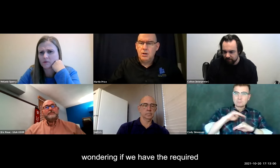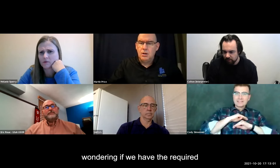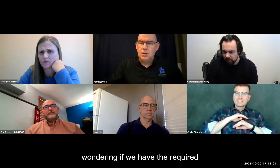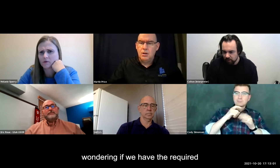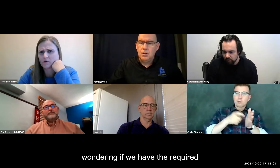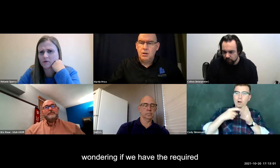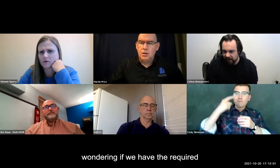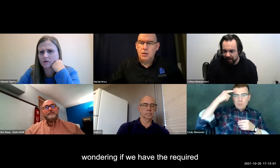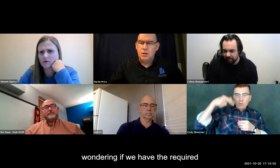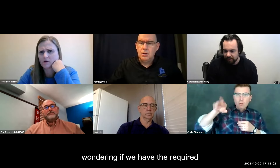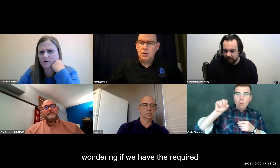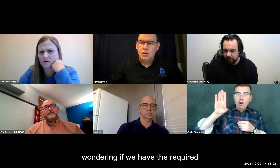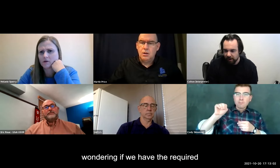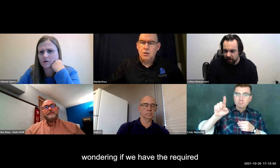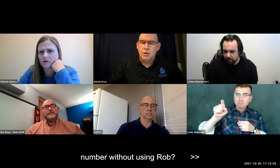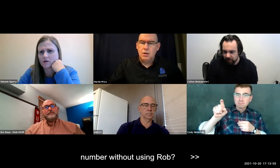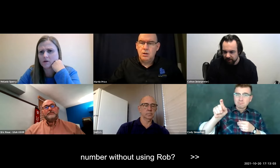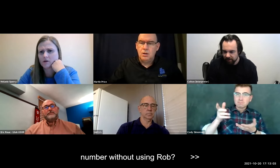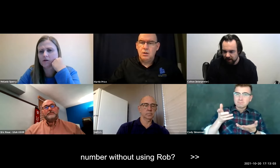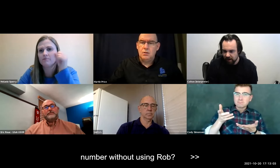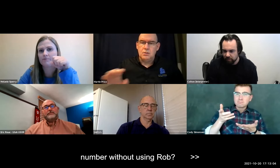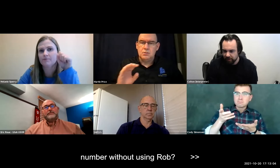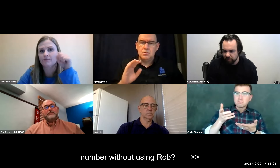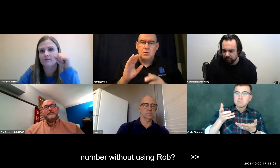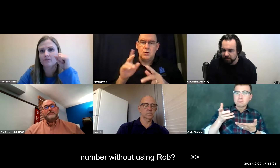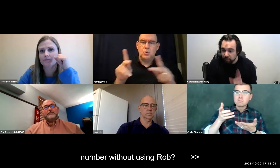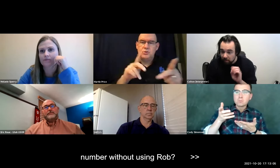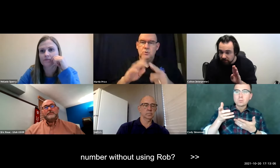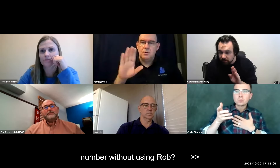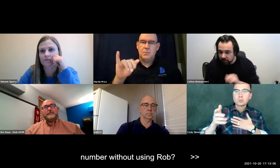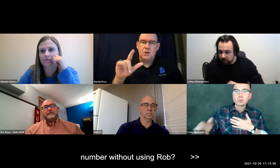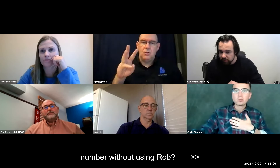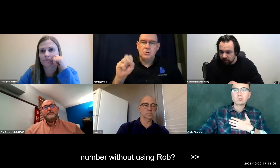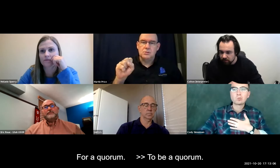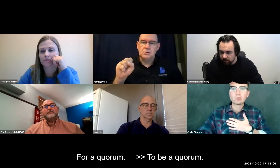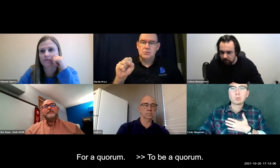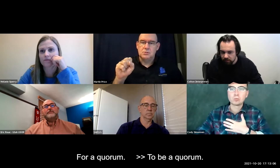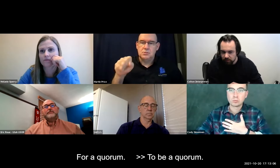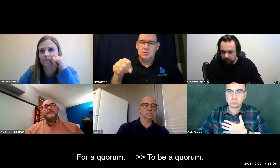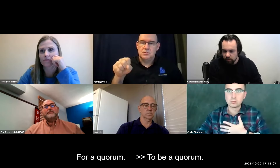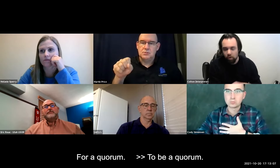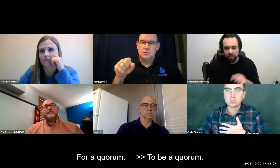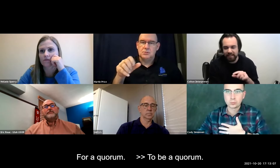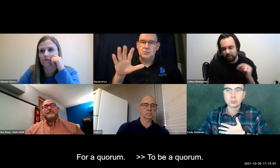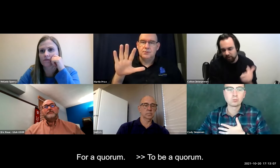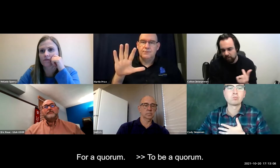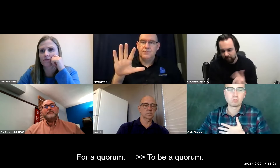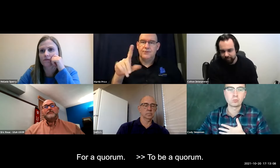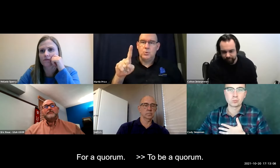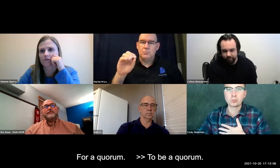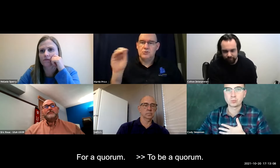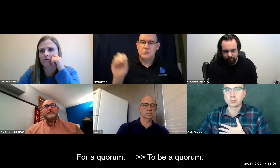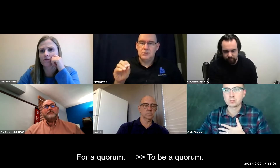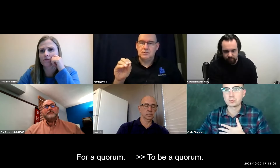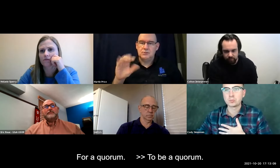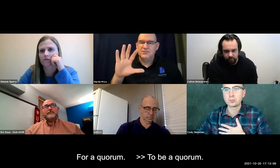if we have the required number without, you say Rob? Quorum. Quorum, sorry, thank you, the quorum.